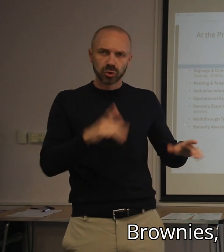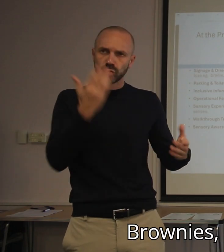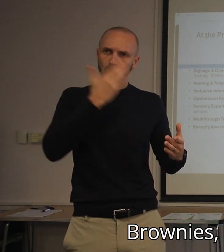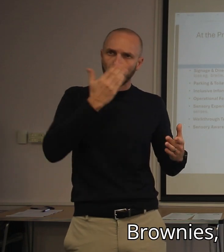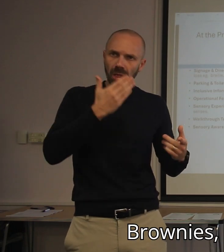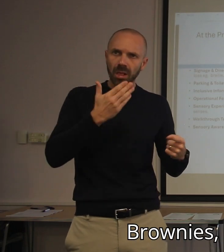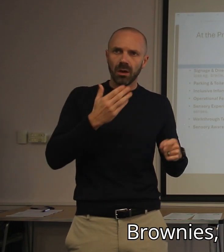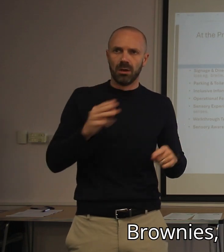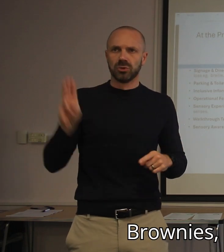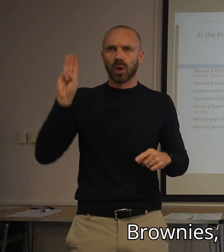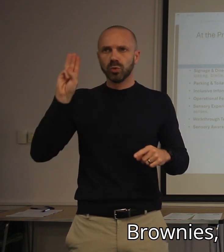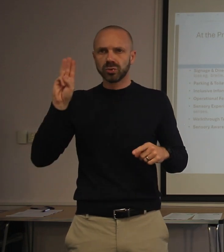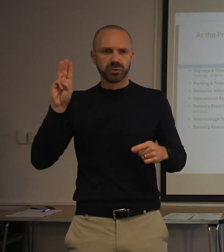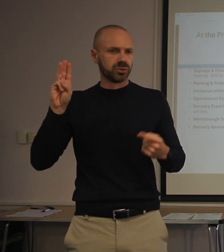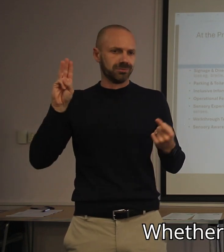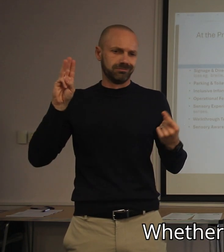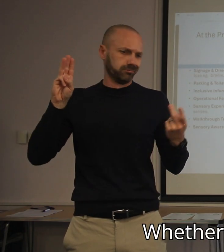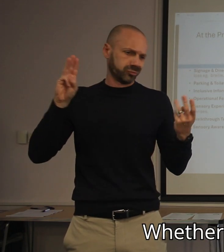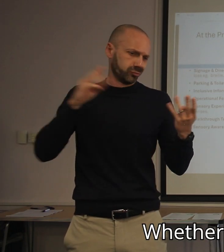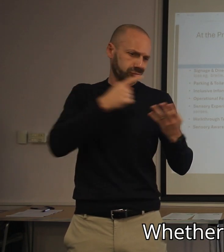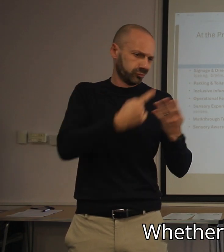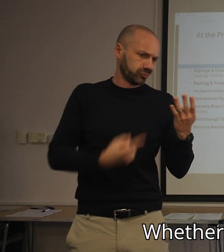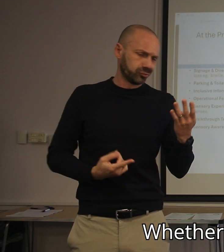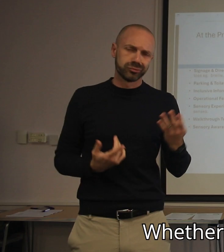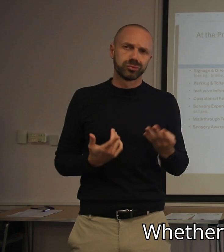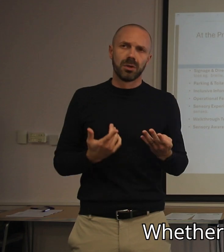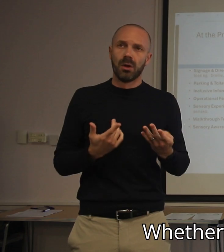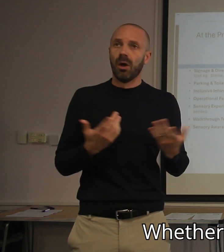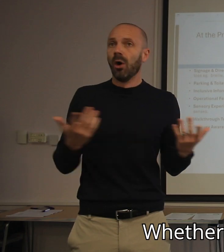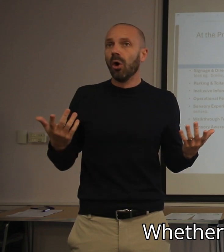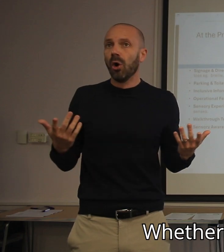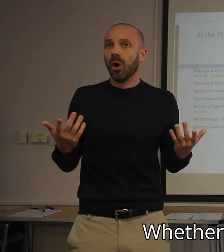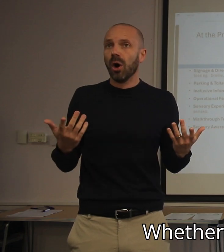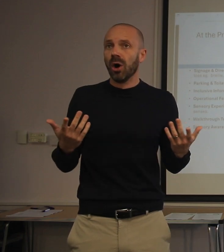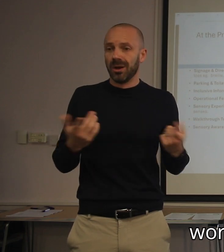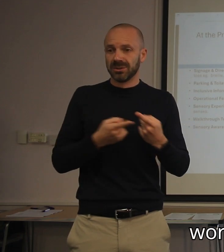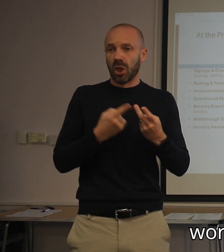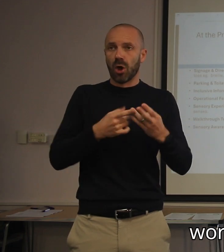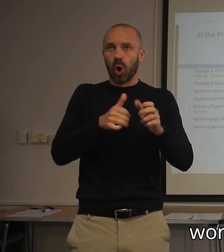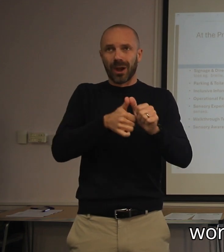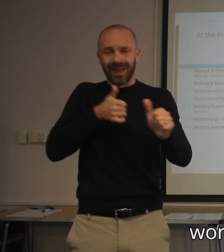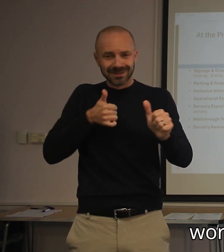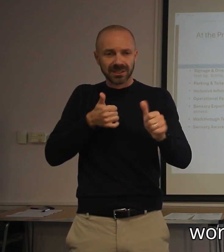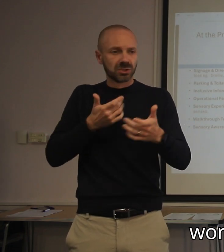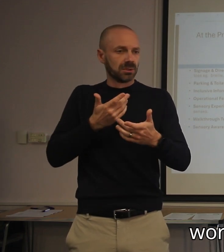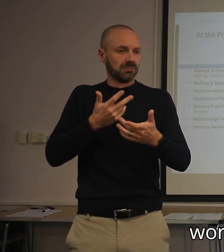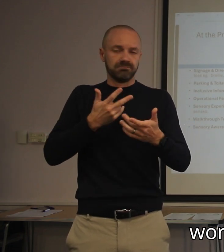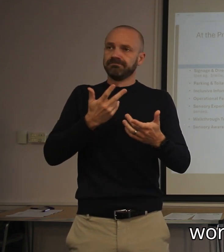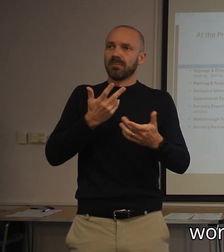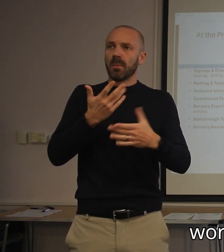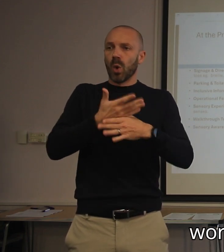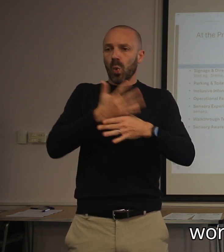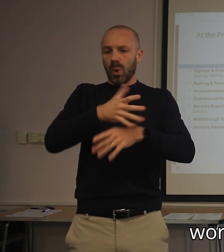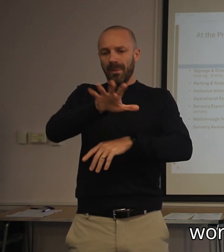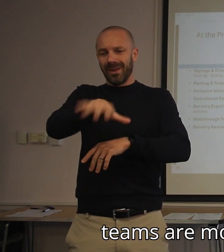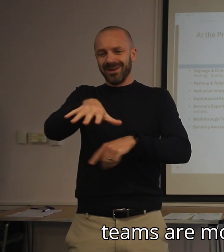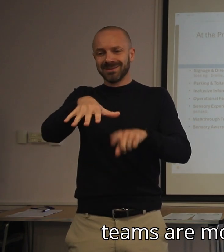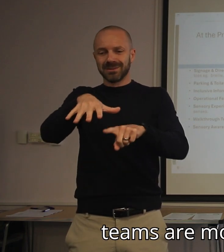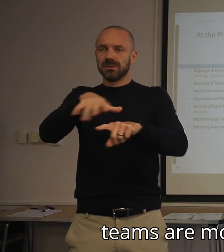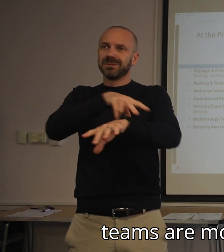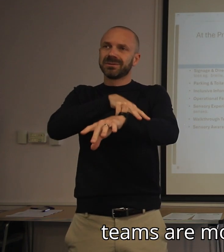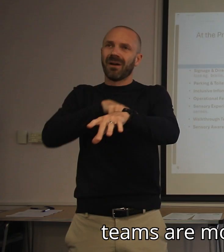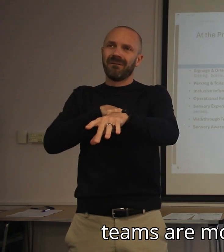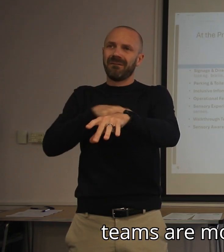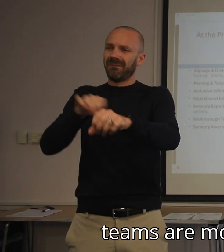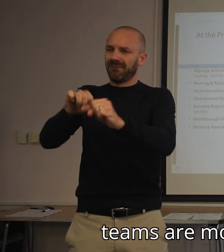brownies, scouts, that sort of thing, whether it be an organisation, a workplace where staff